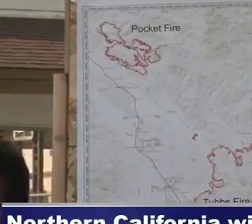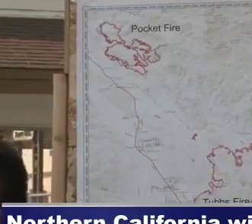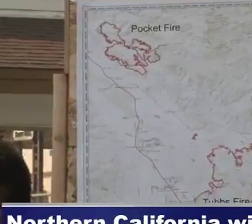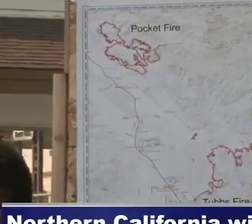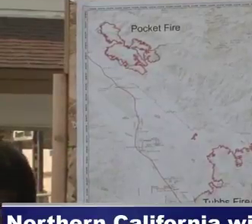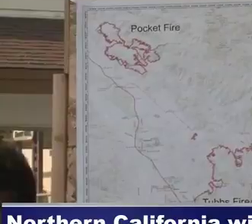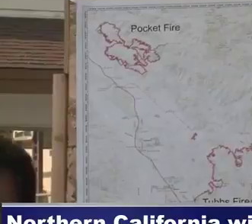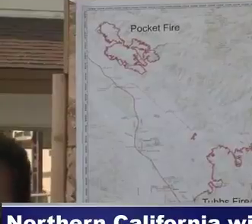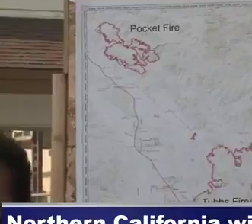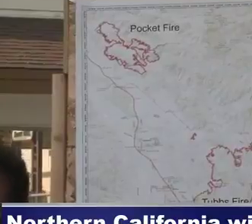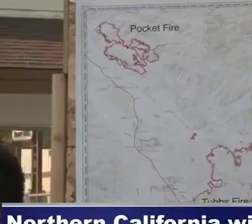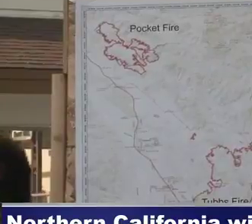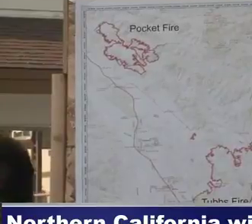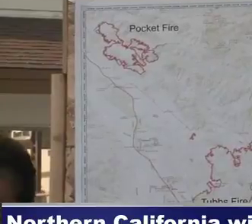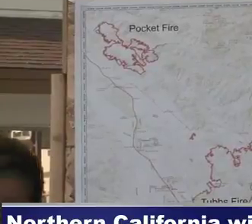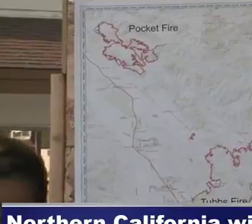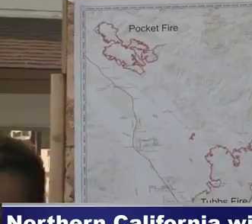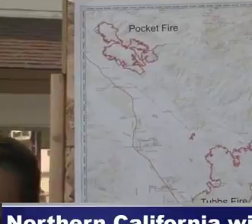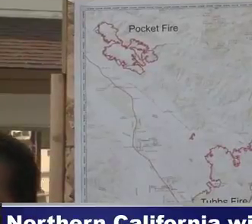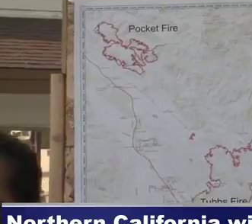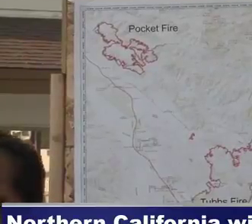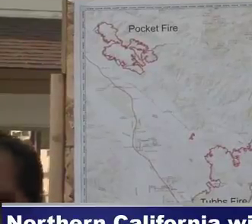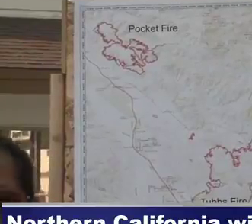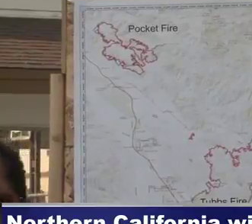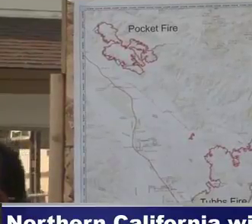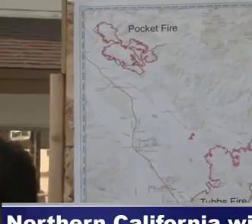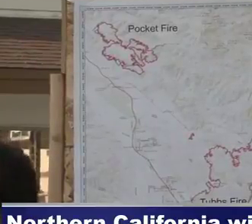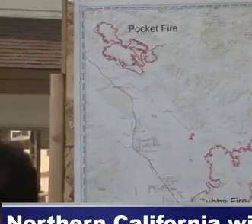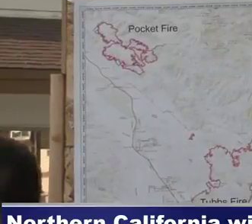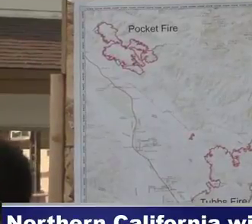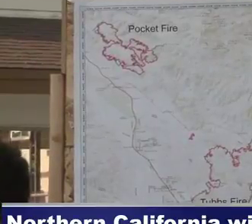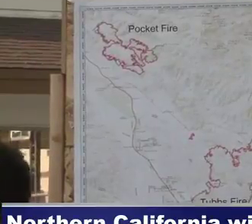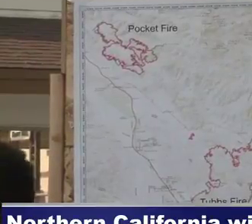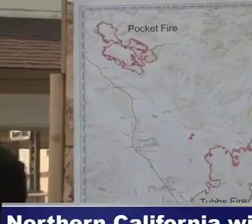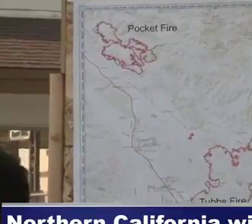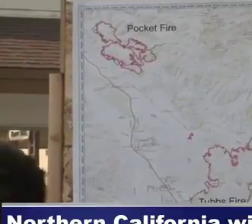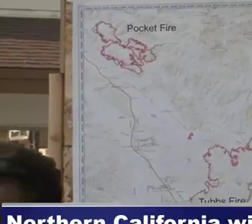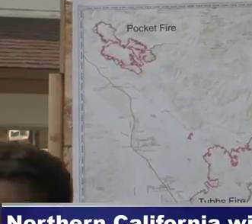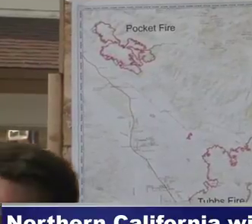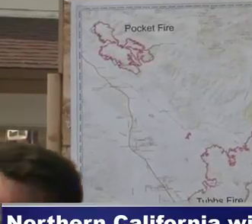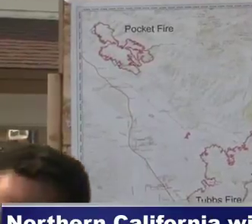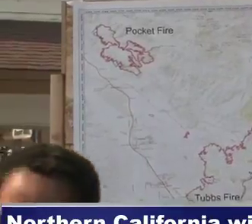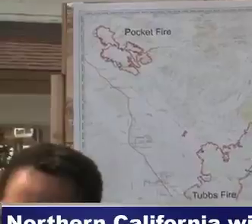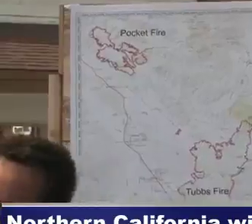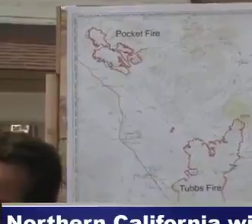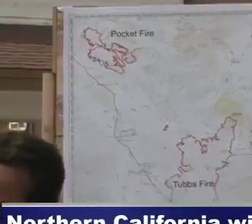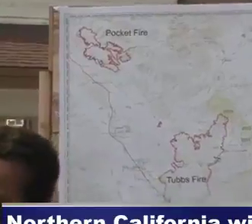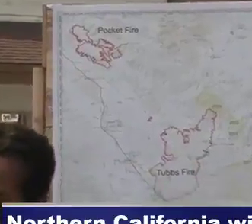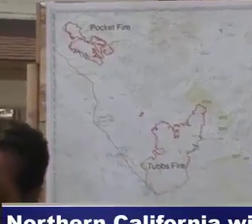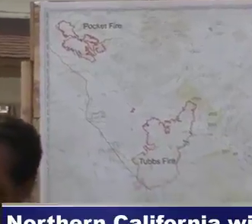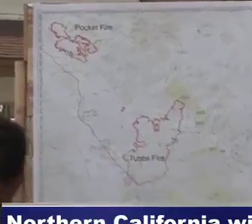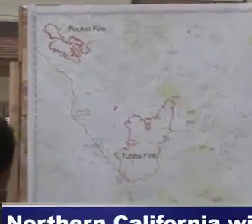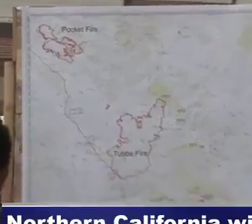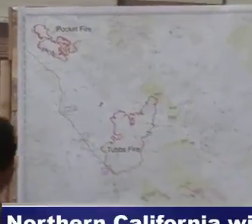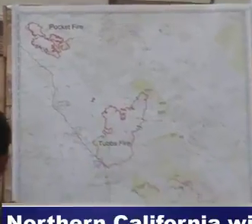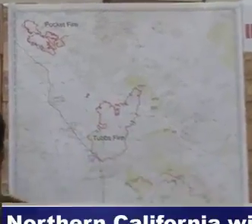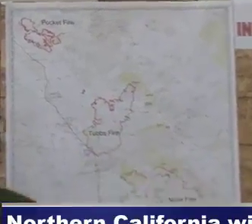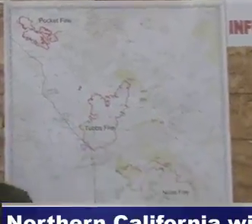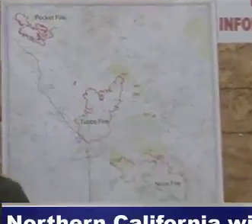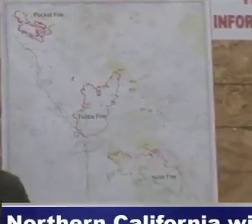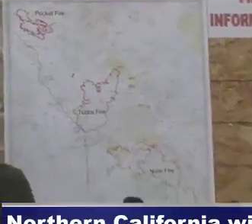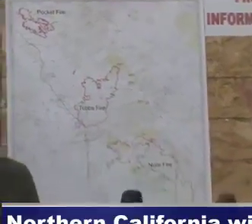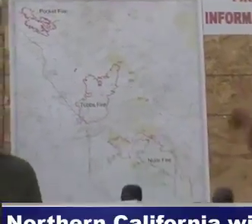But it's pushing out to the east with the wind event coming up this afternoon. We'll just keep skirting it to the east there. We